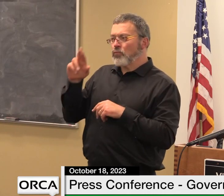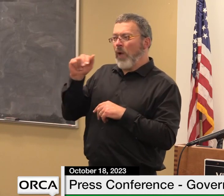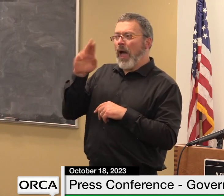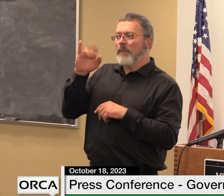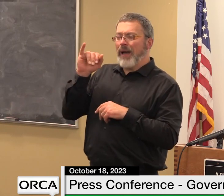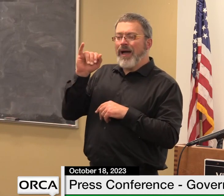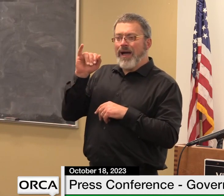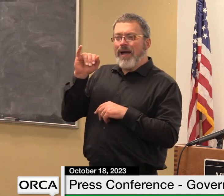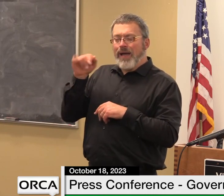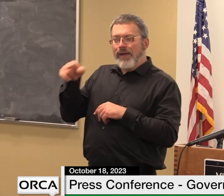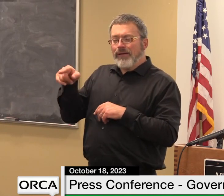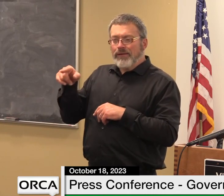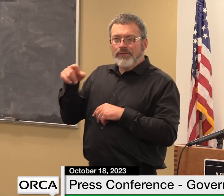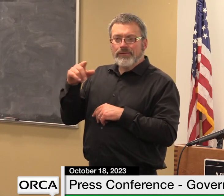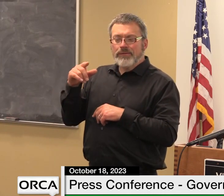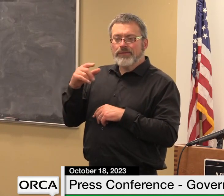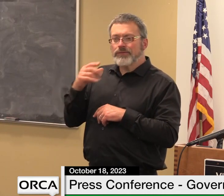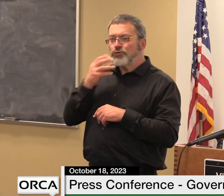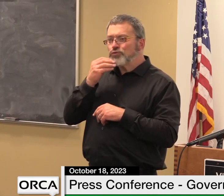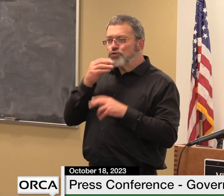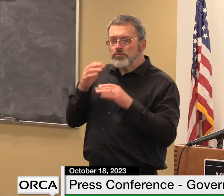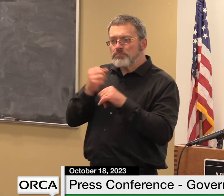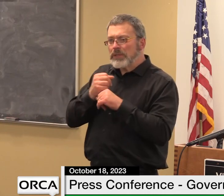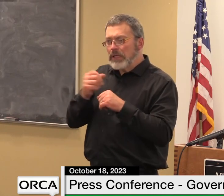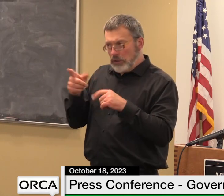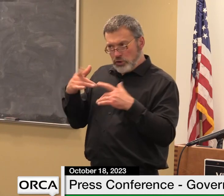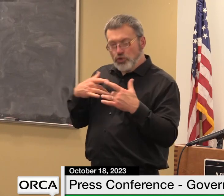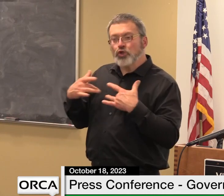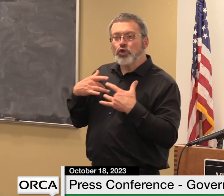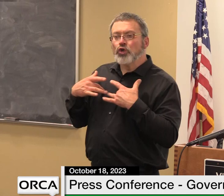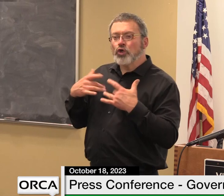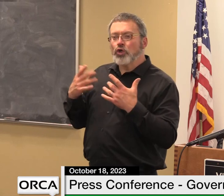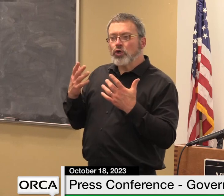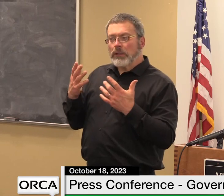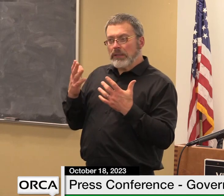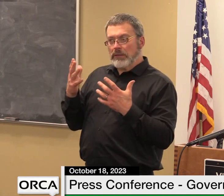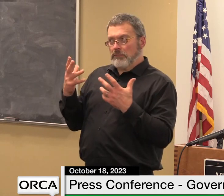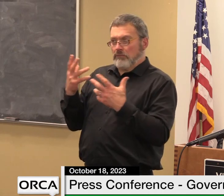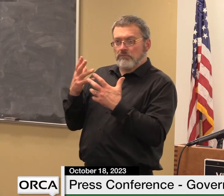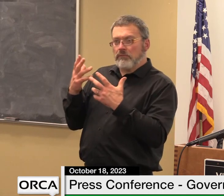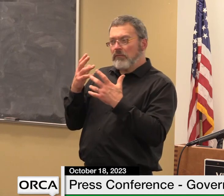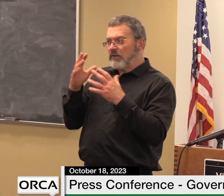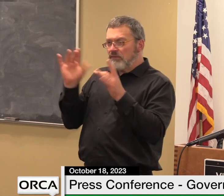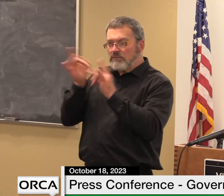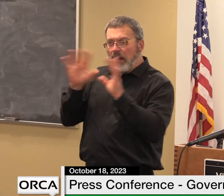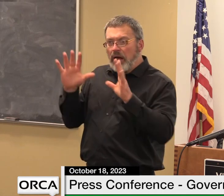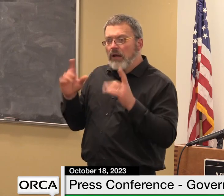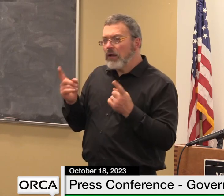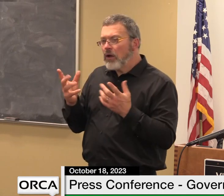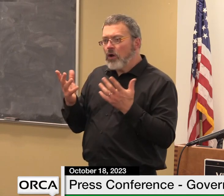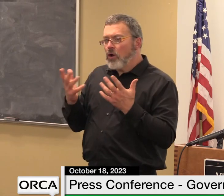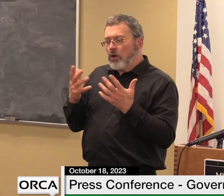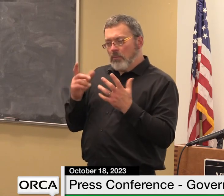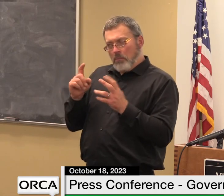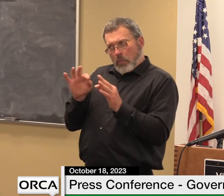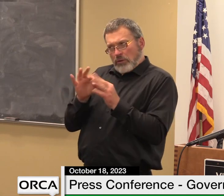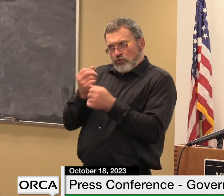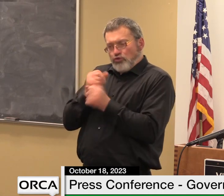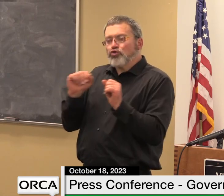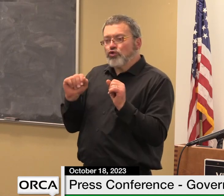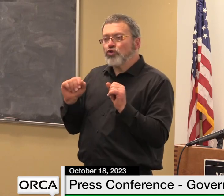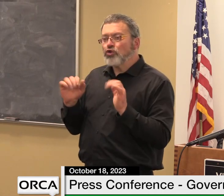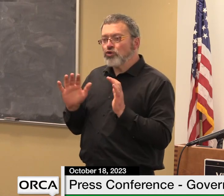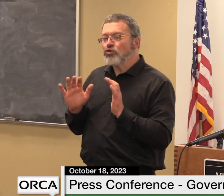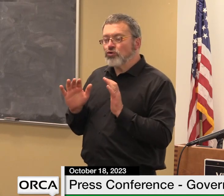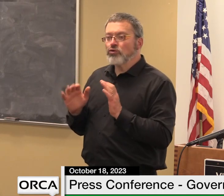Obviously, everyone is feeling a heightened sense of concern for security in these places. And